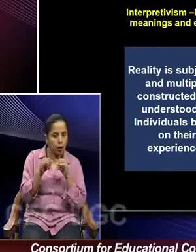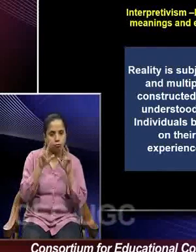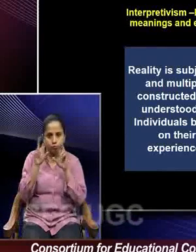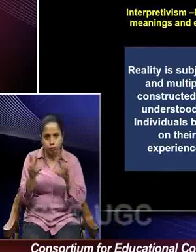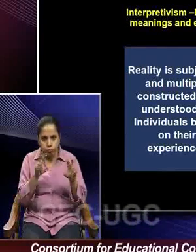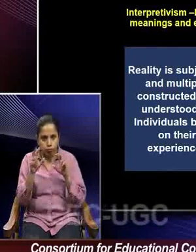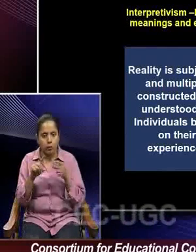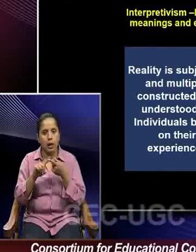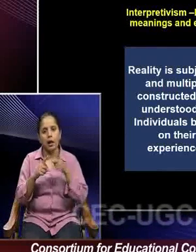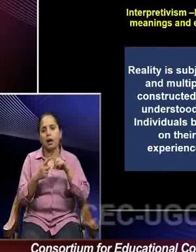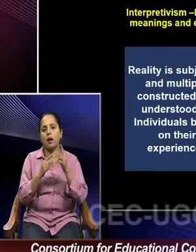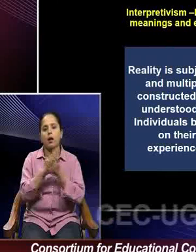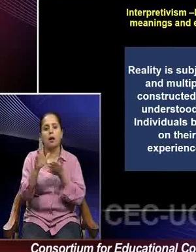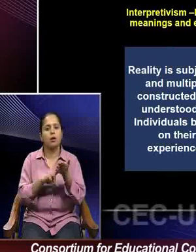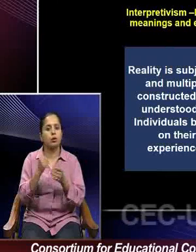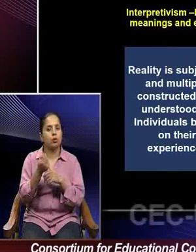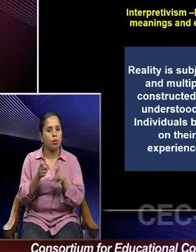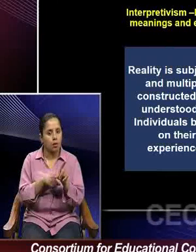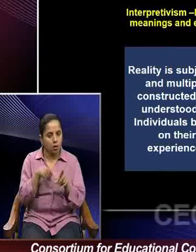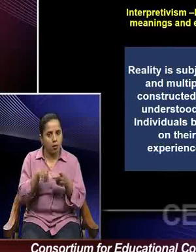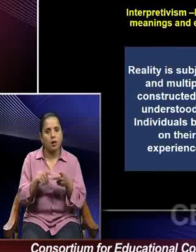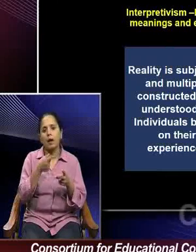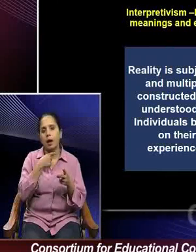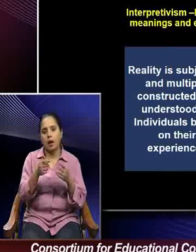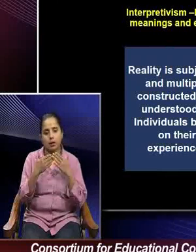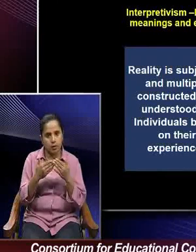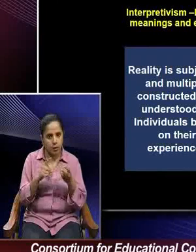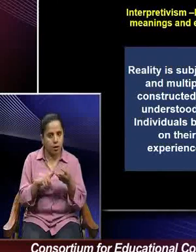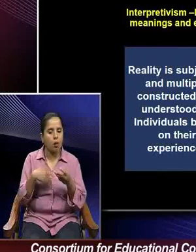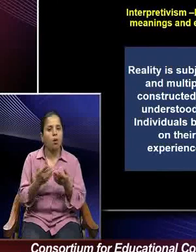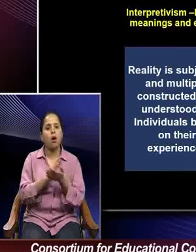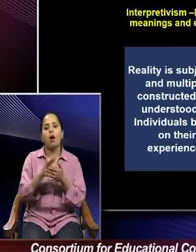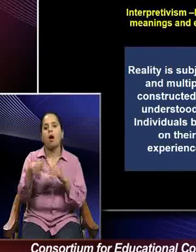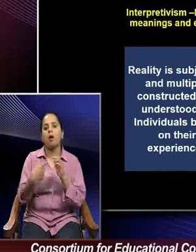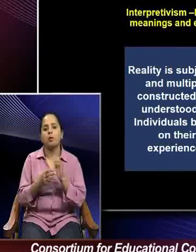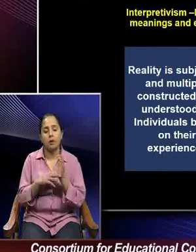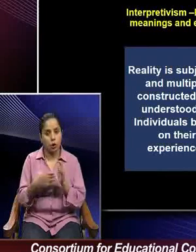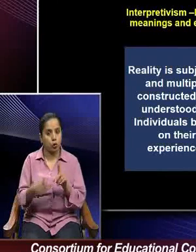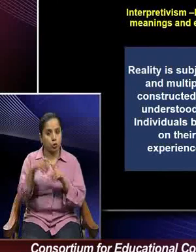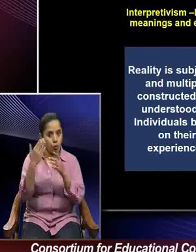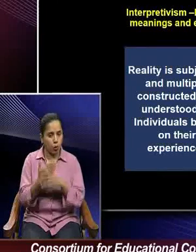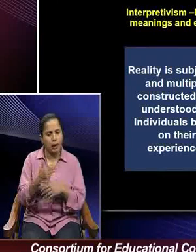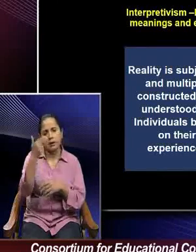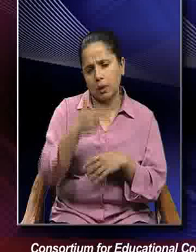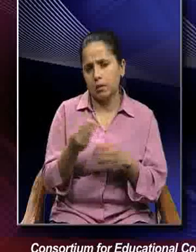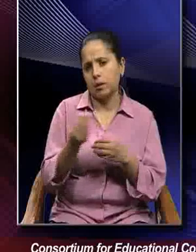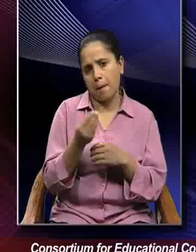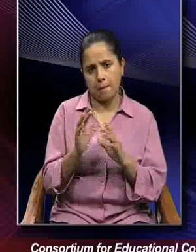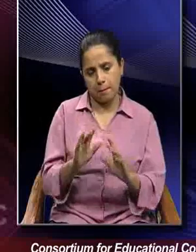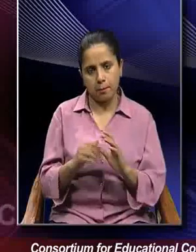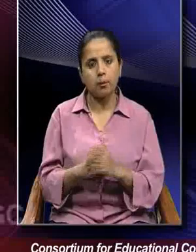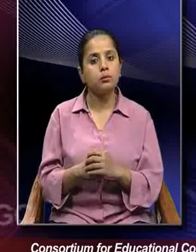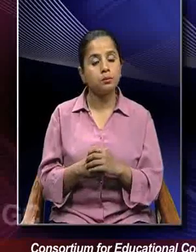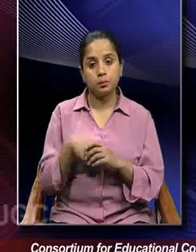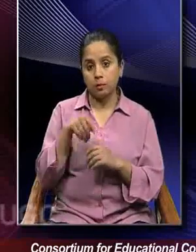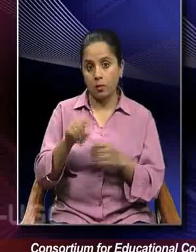observations, ethnography, case study, phenomenology, hermeneutics, document analysis, to name a few.